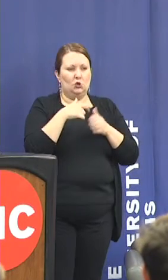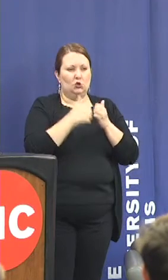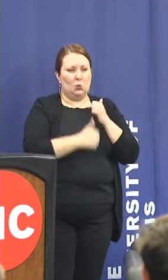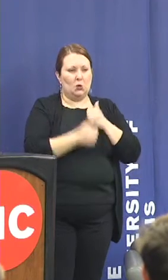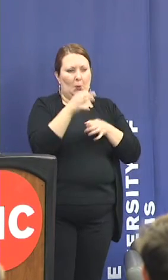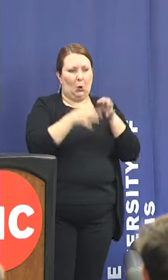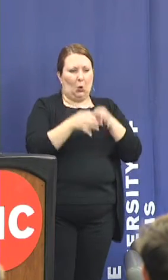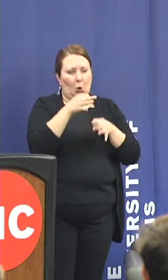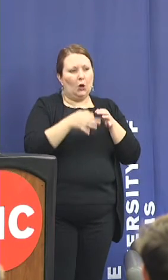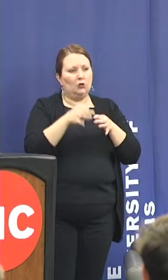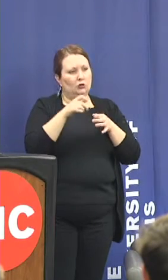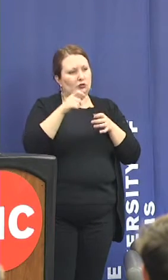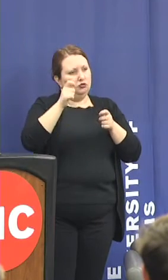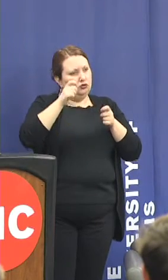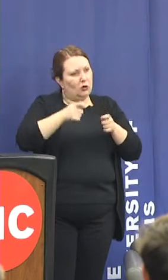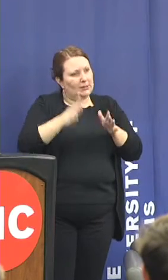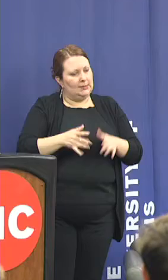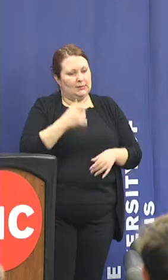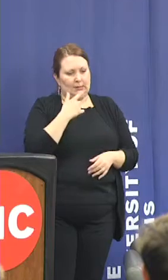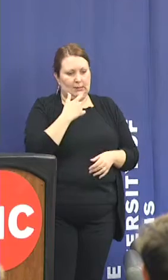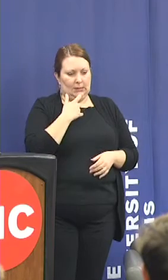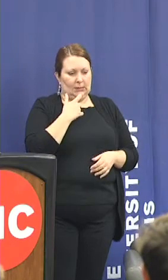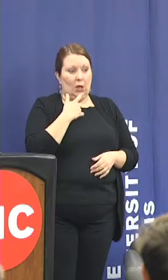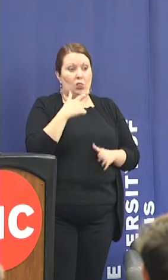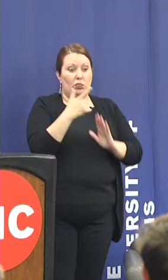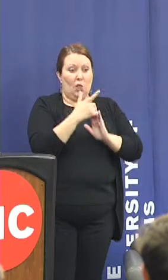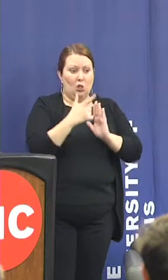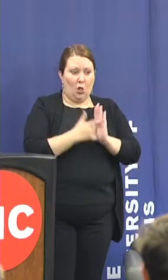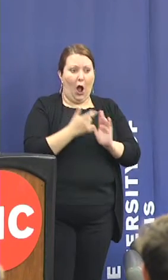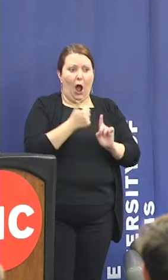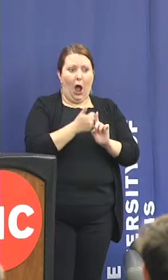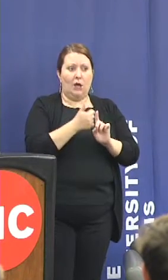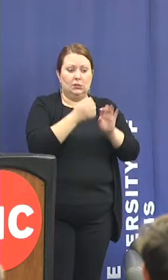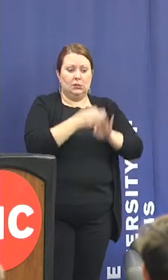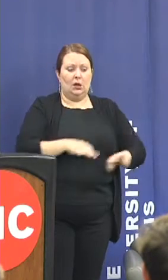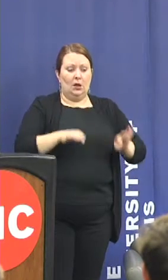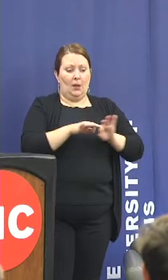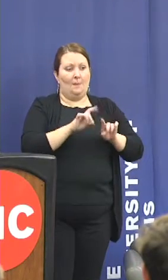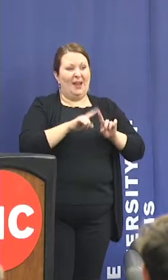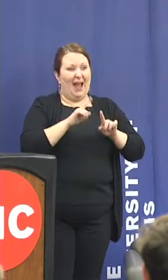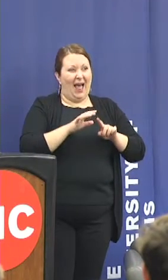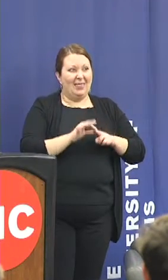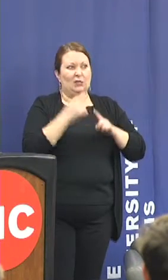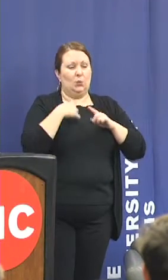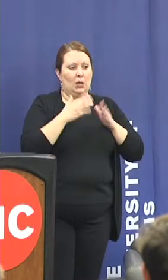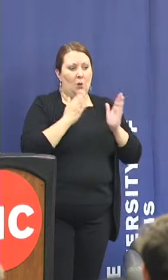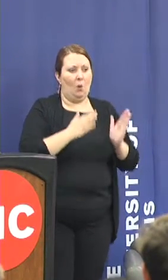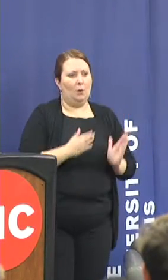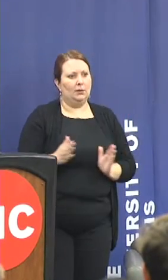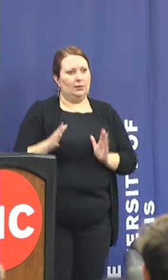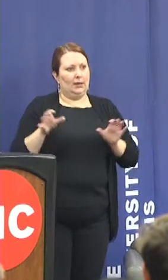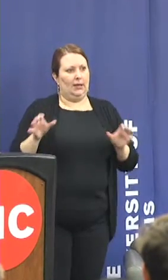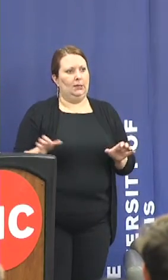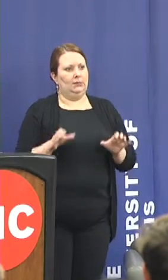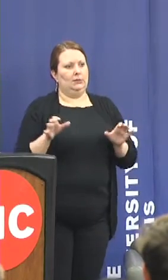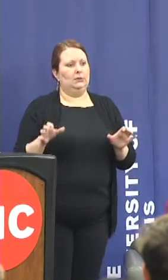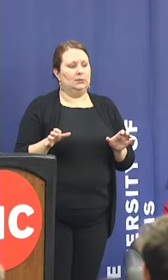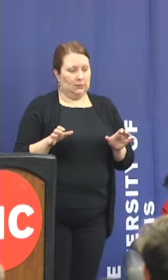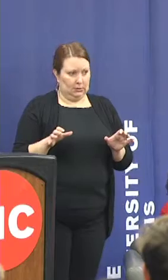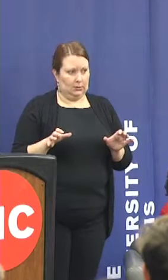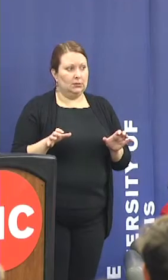Justice Sotomayor said is, you know, the law is important, but unless we organize,